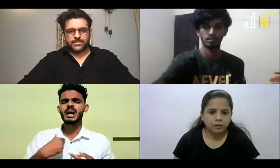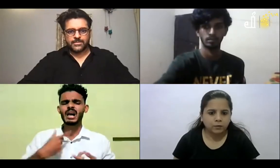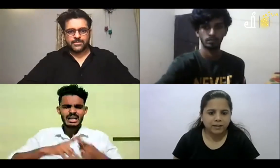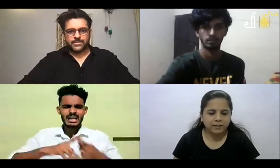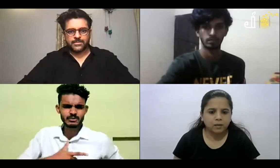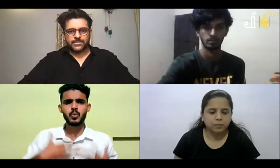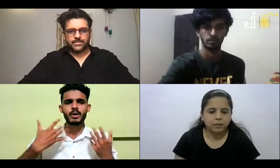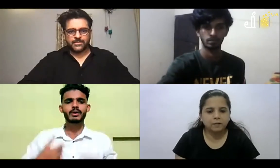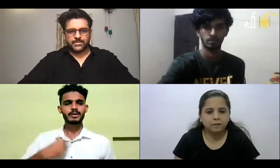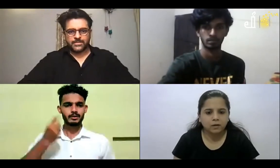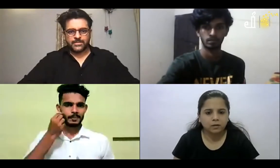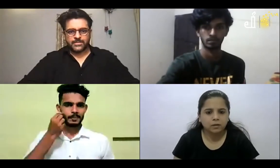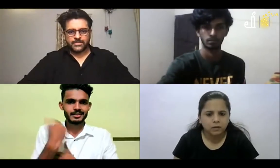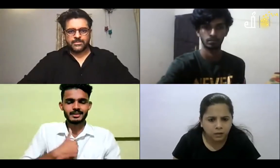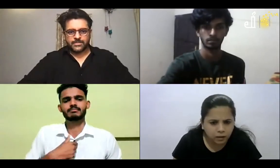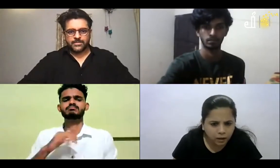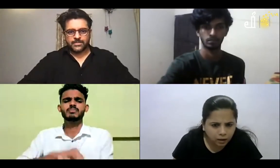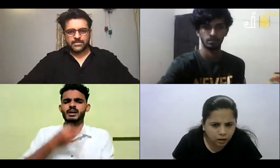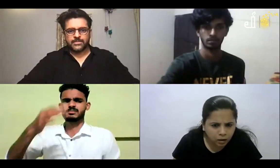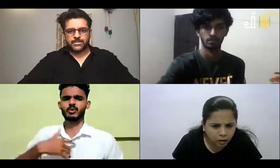So, for an example, if